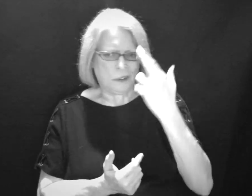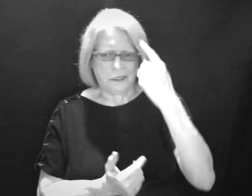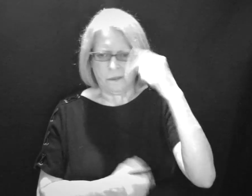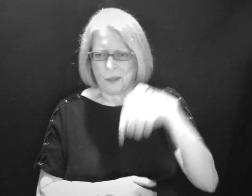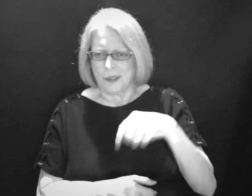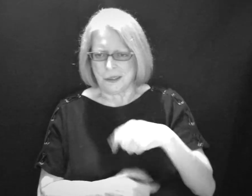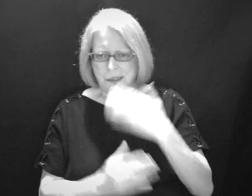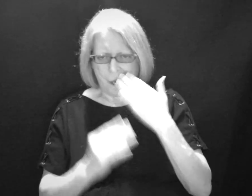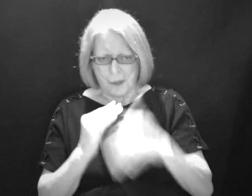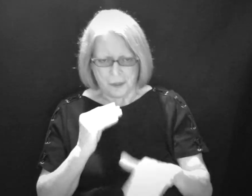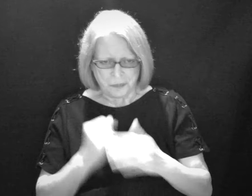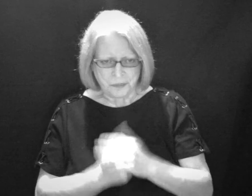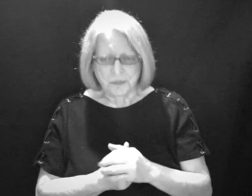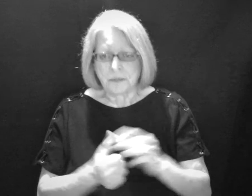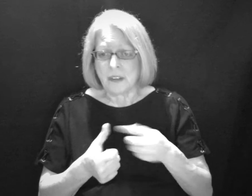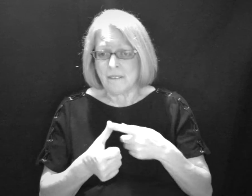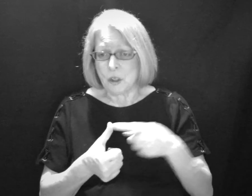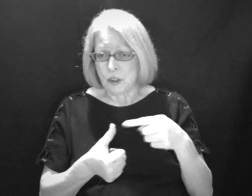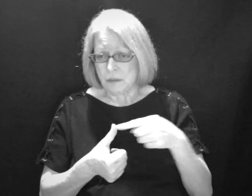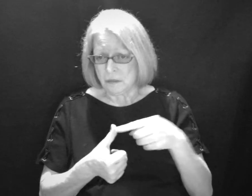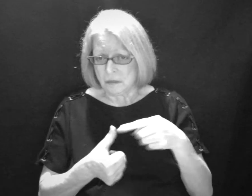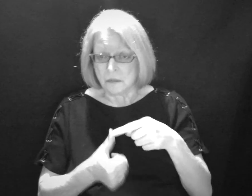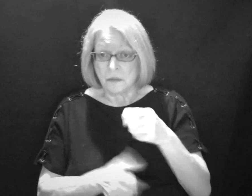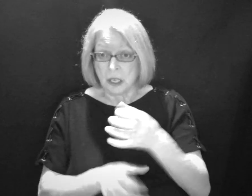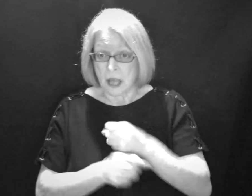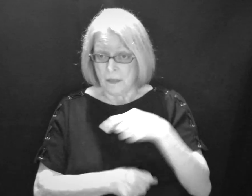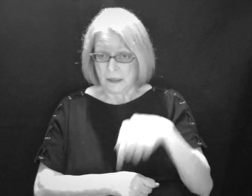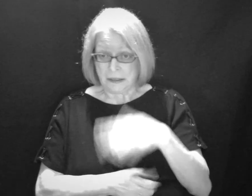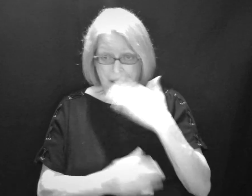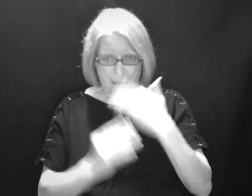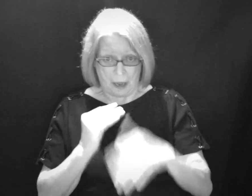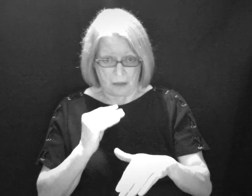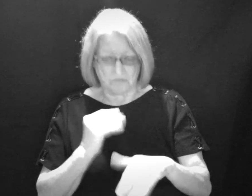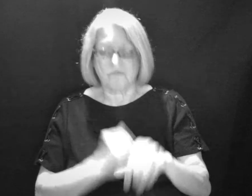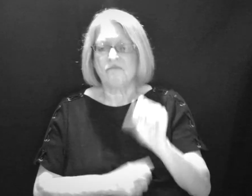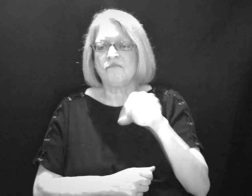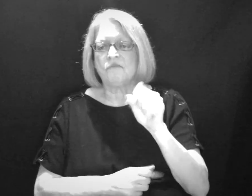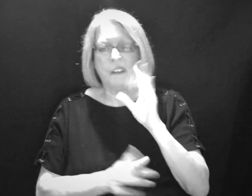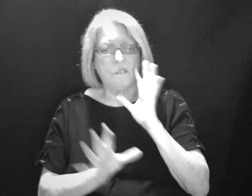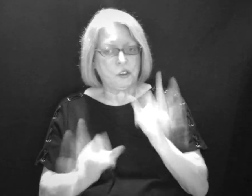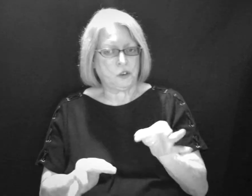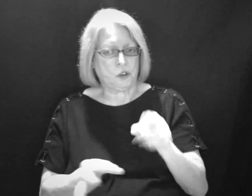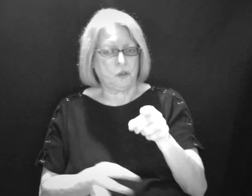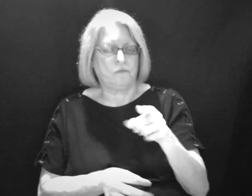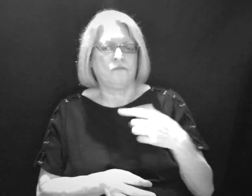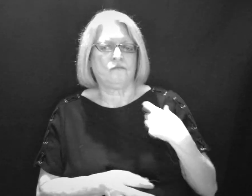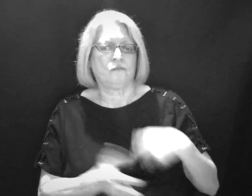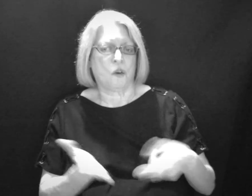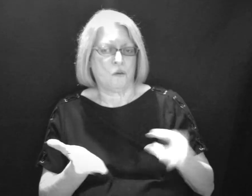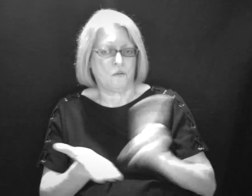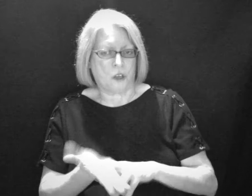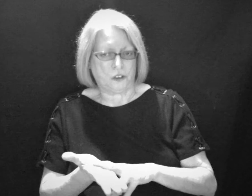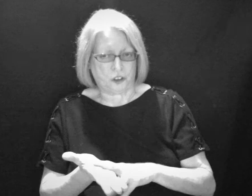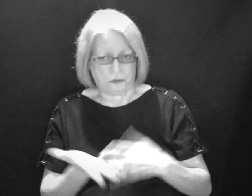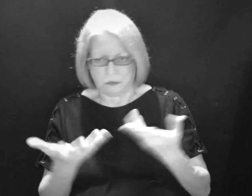top, 174, it's starting to look better. All right, and margin bottom,